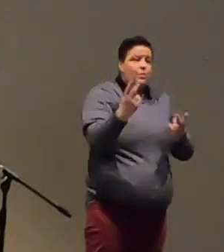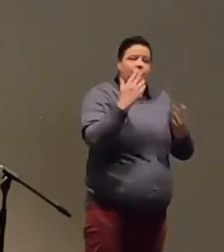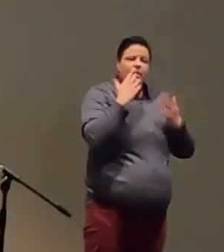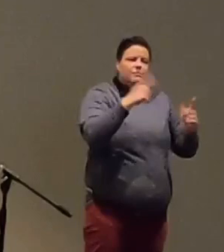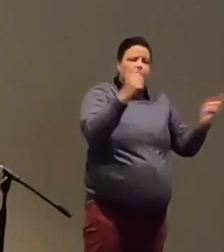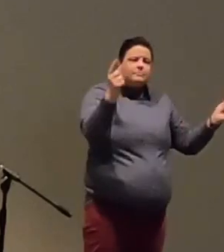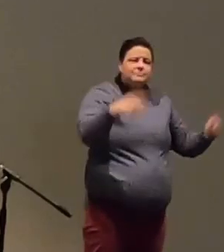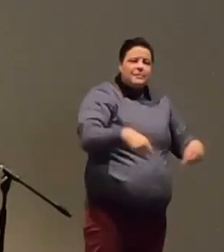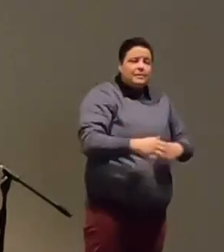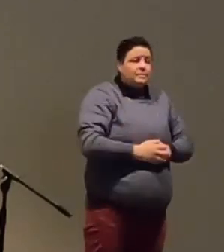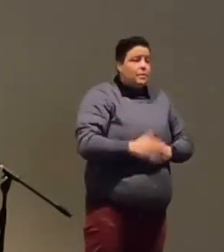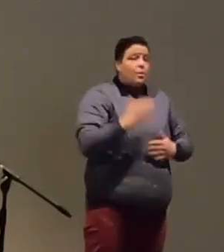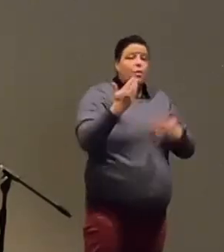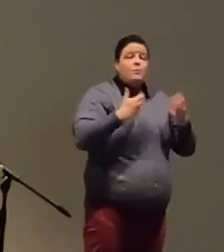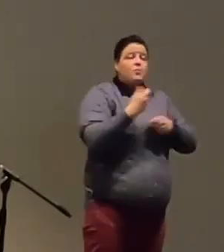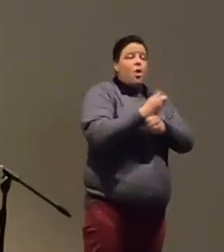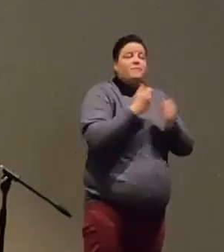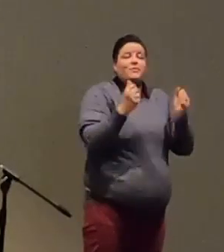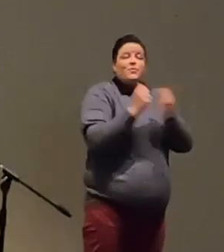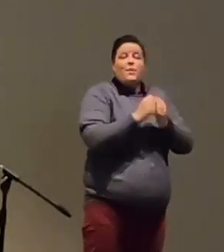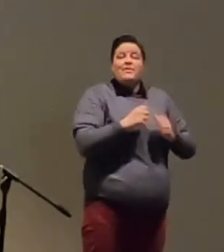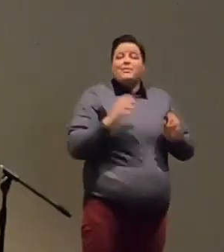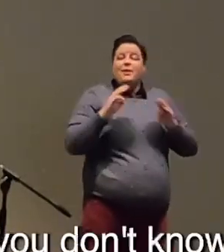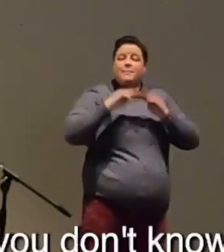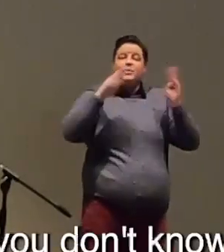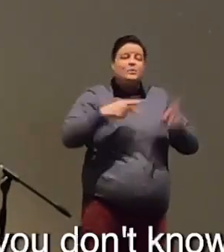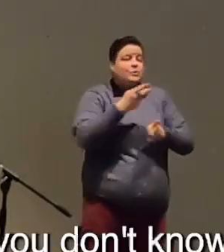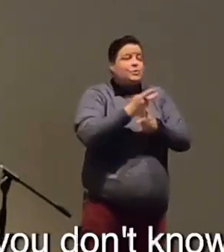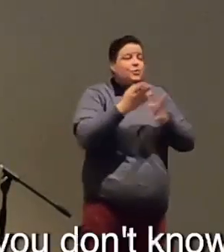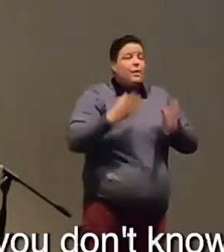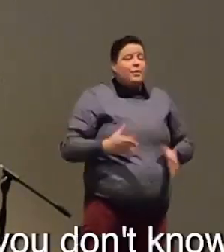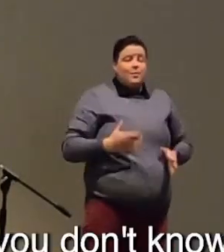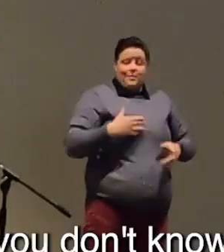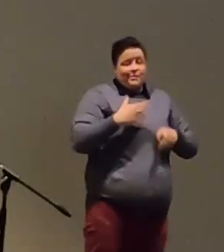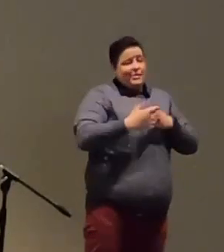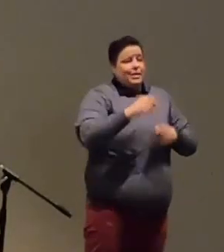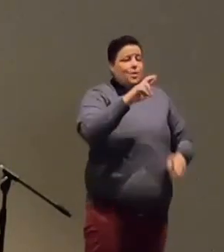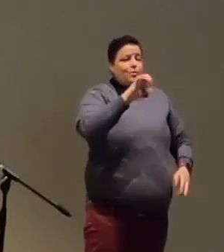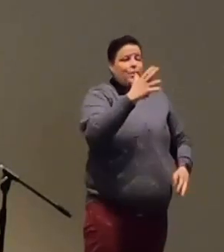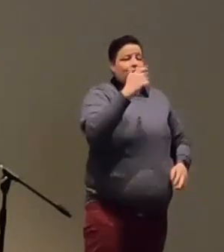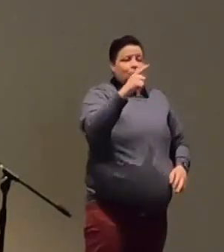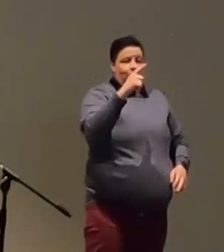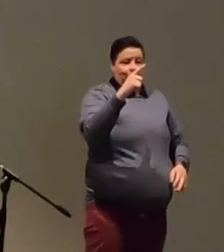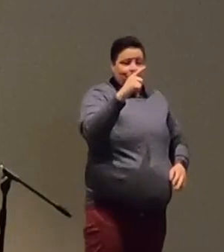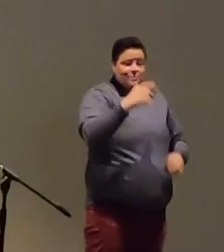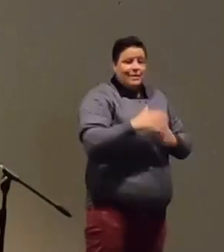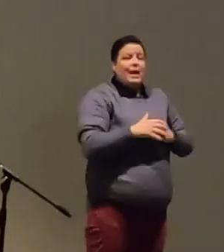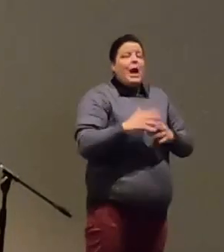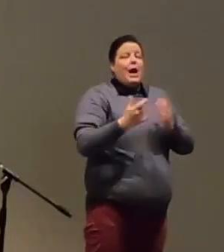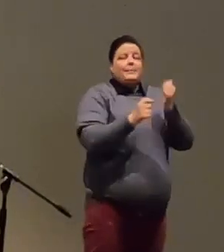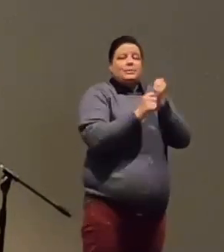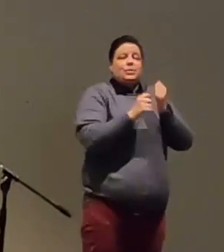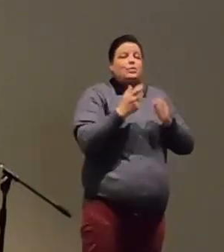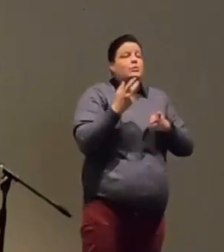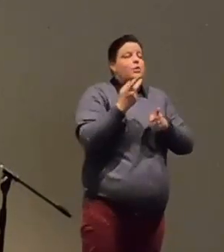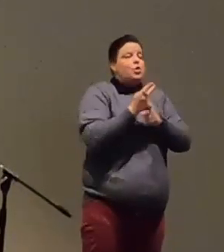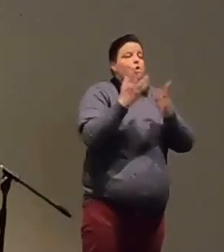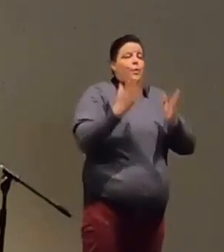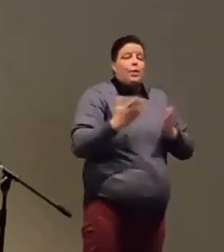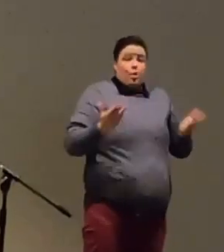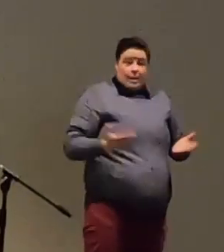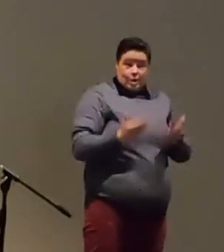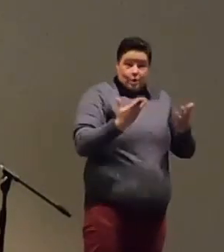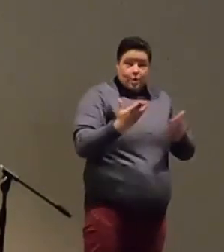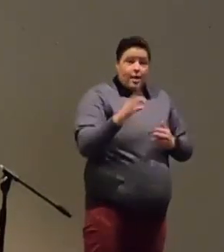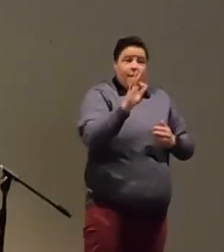coming out. And welcome to Coffee with the Curator. If you don't know me, my name is Rachael Holstege, and I'm the Associate Curator here at the Flint Institute of